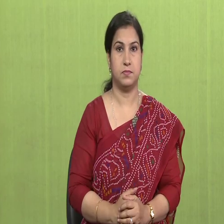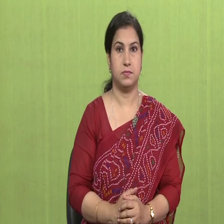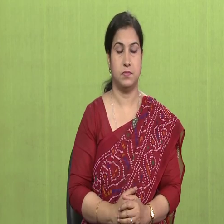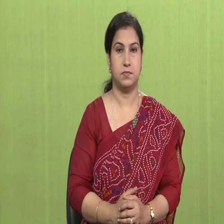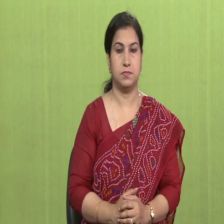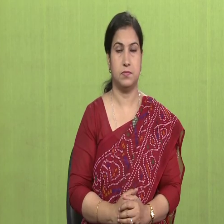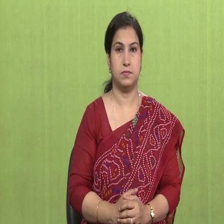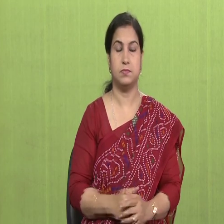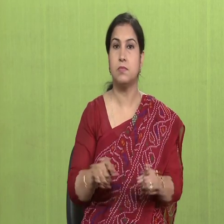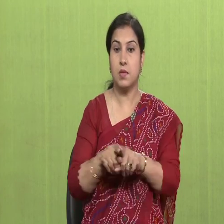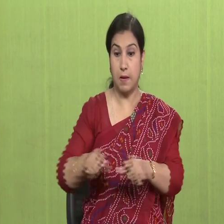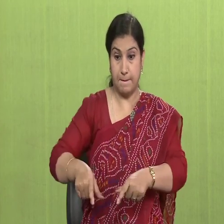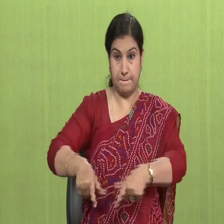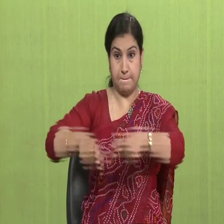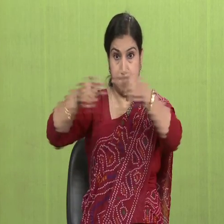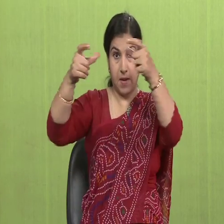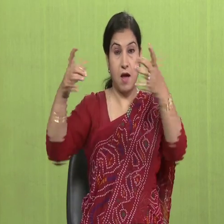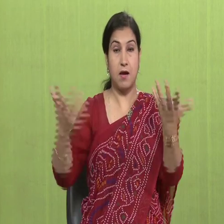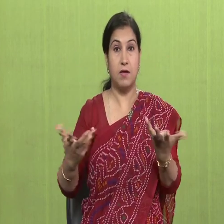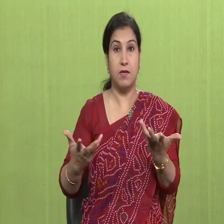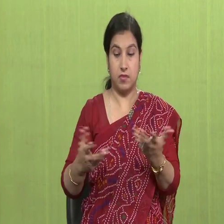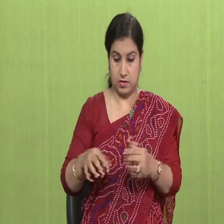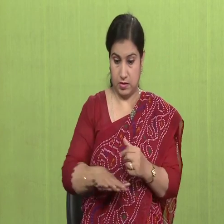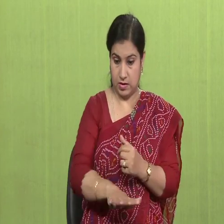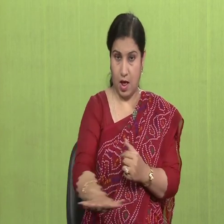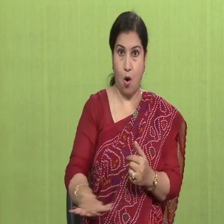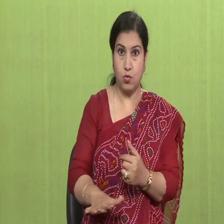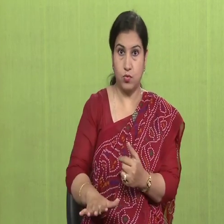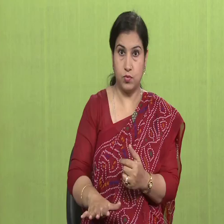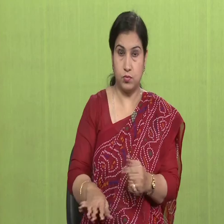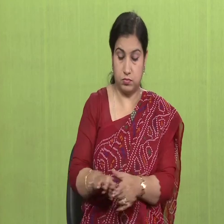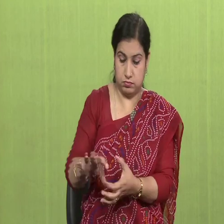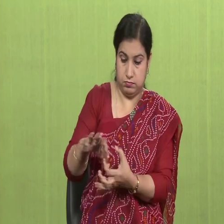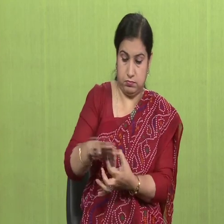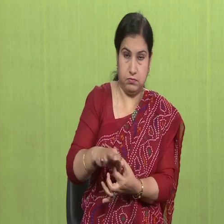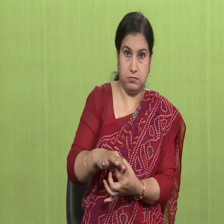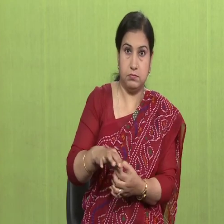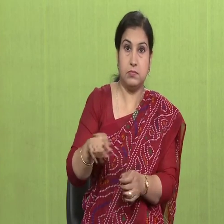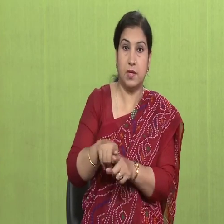Plants provide a link between the ground and the atmosphere